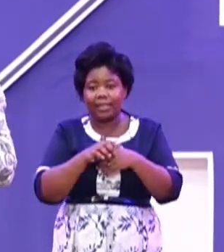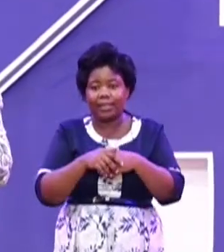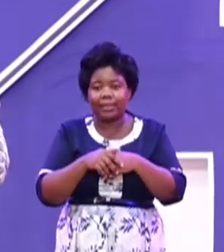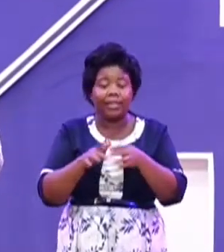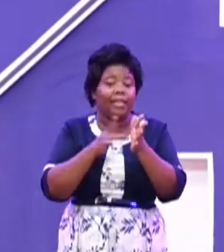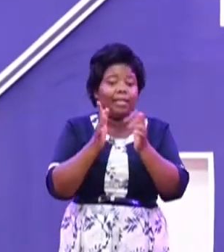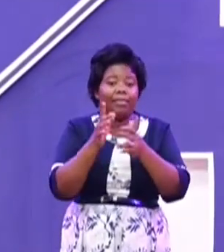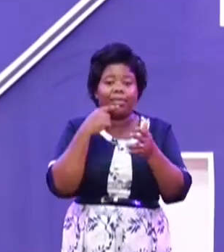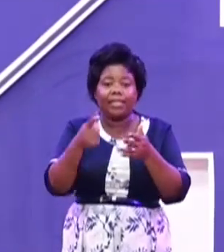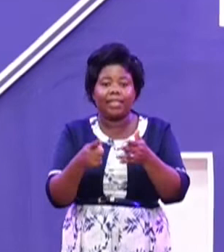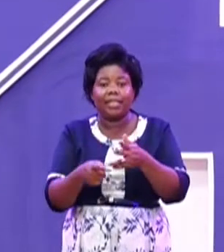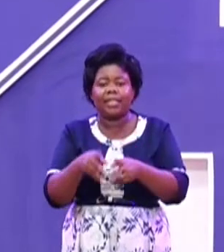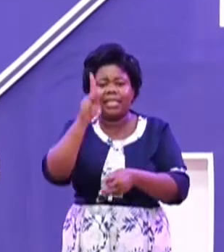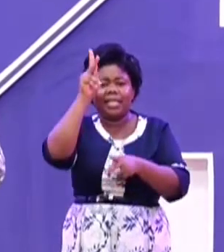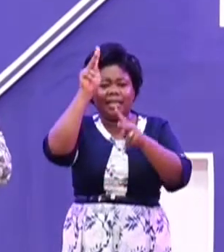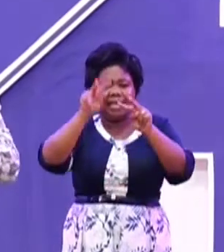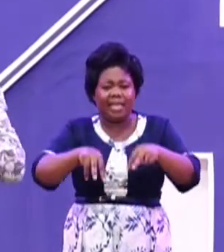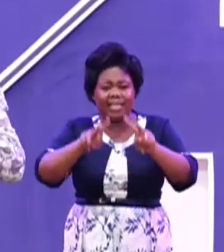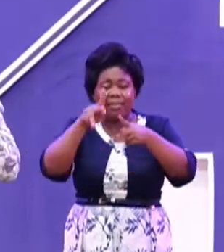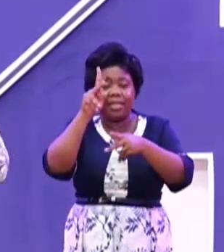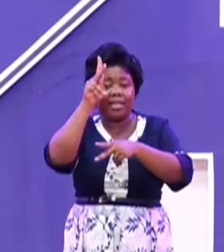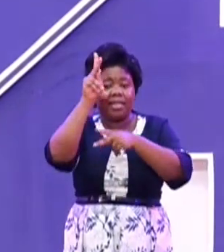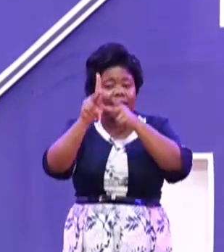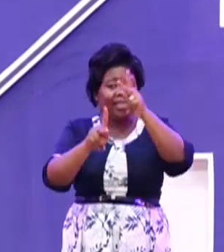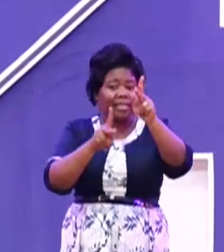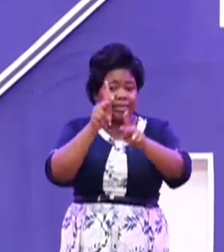The Bible is saying the least.